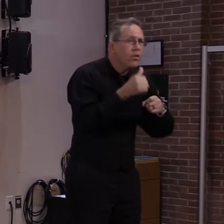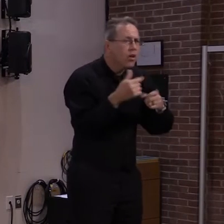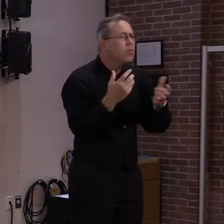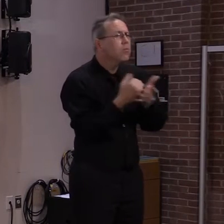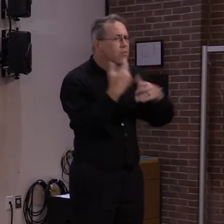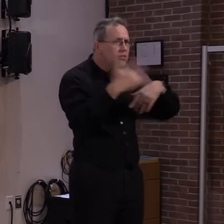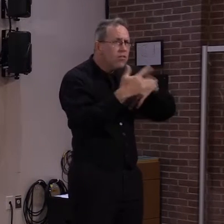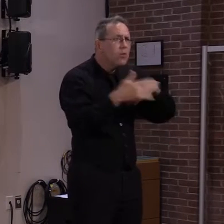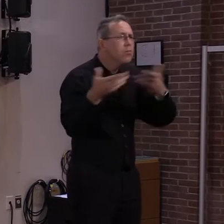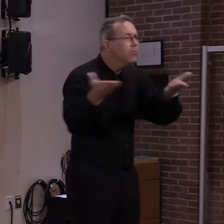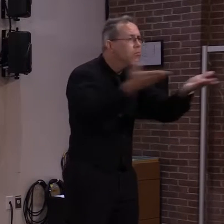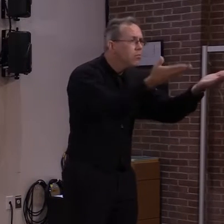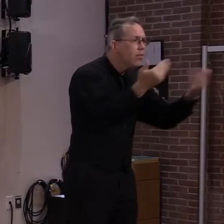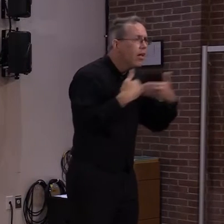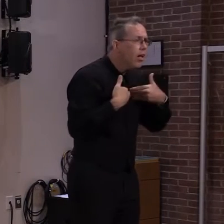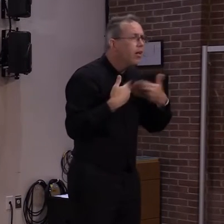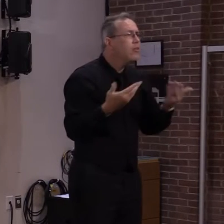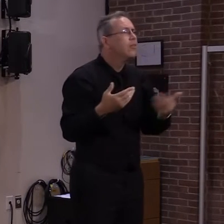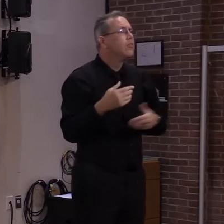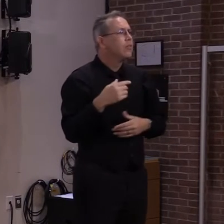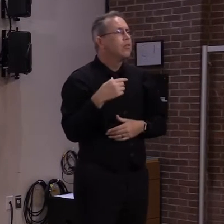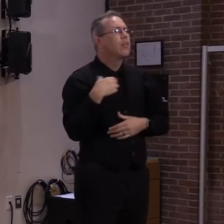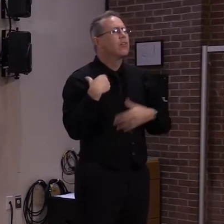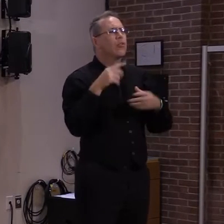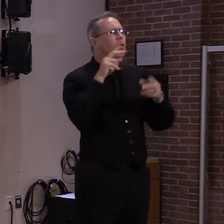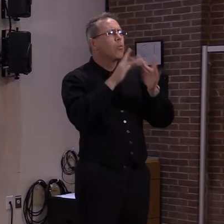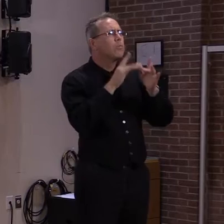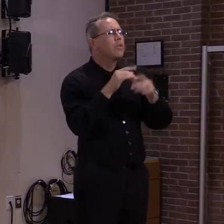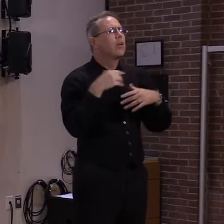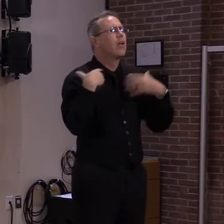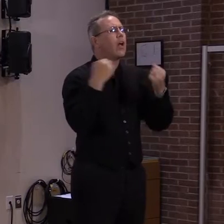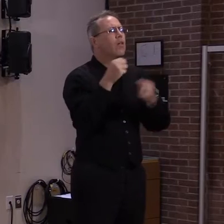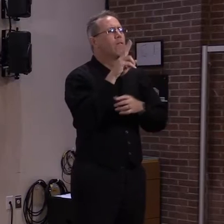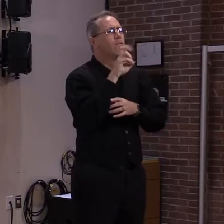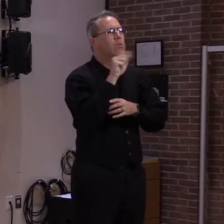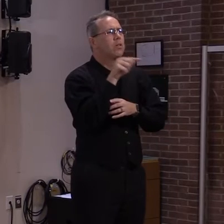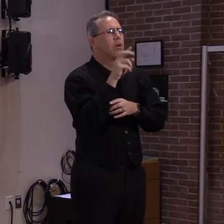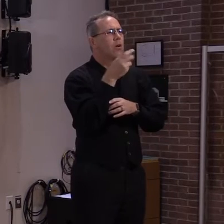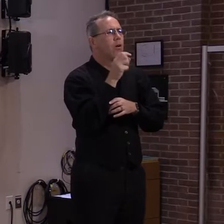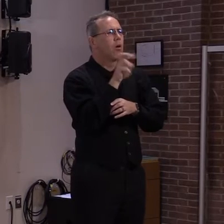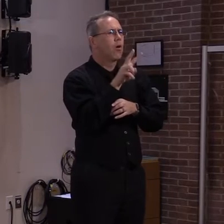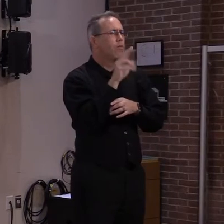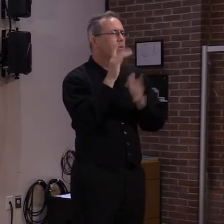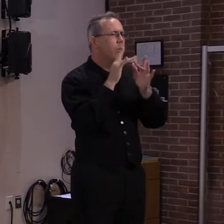healthvermont.gov/myvaccine. I'll now turn it over to Dr. Levine for a health update.